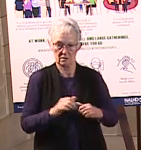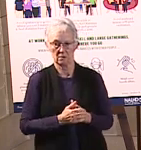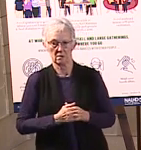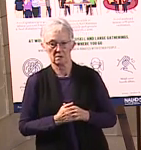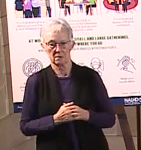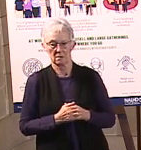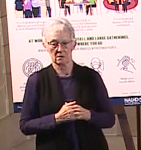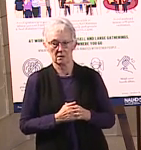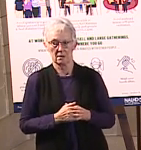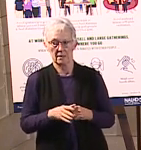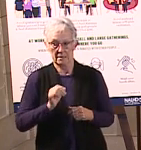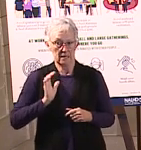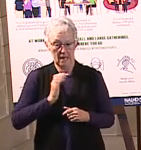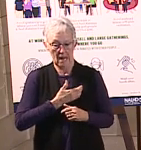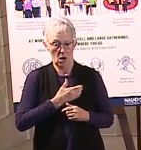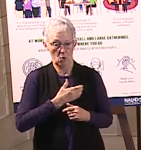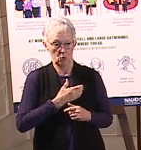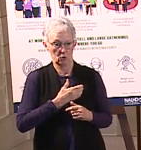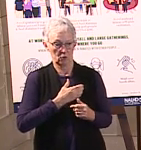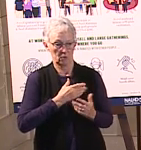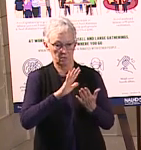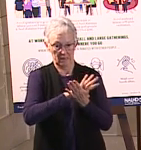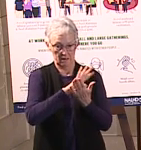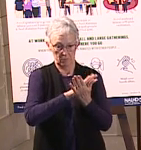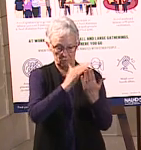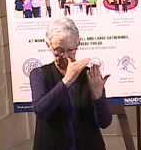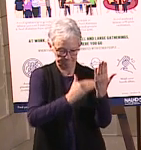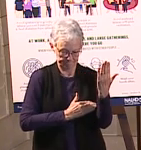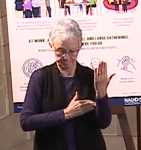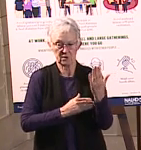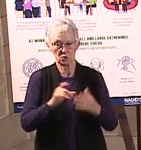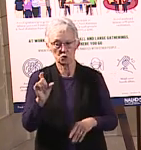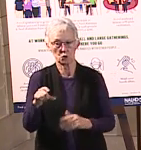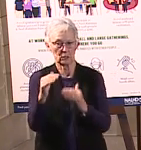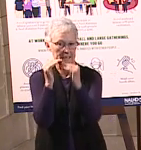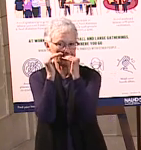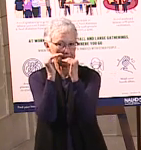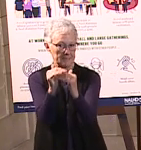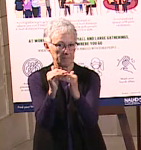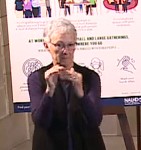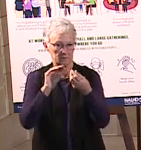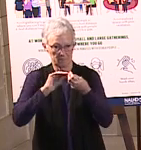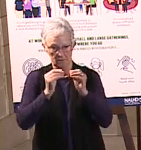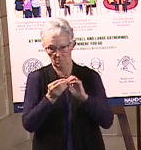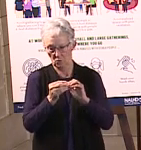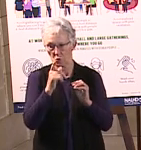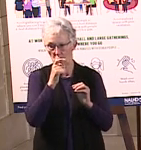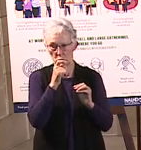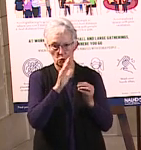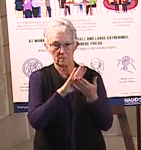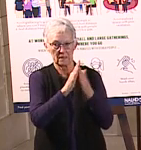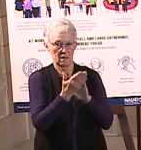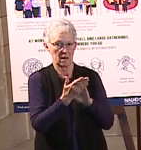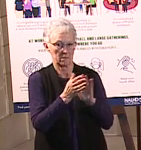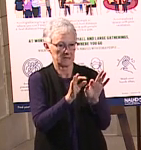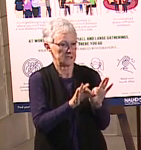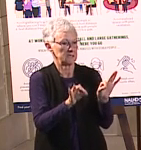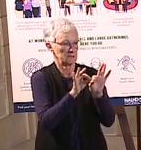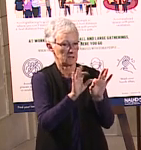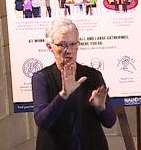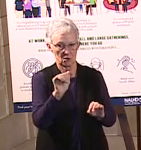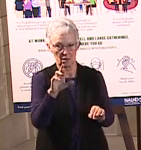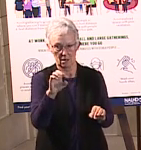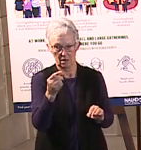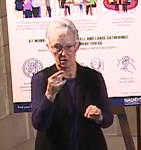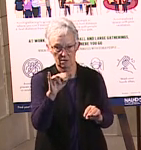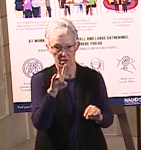the number, a facility should, in their policies and procedures, limit the number of essential caregivers who can be in a facility